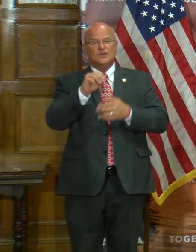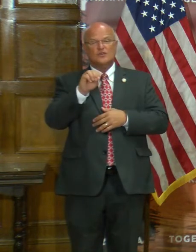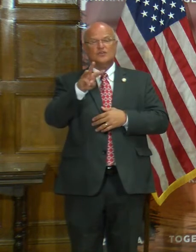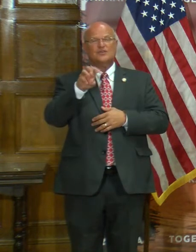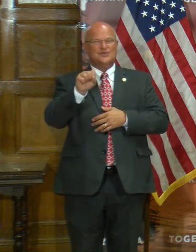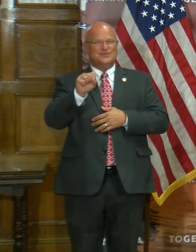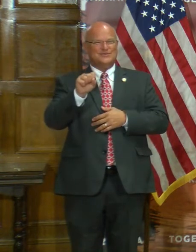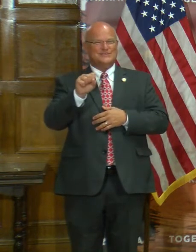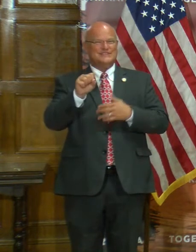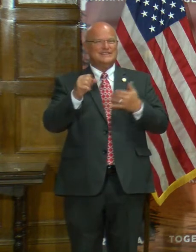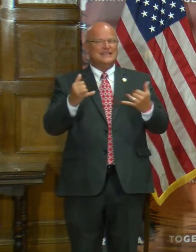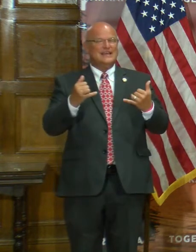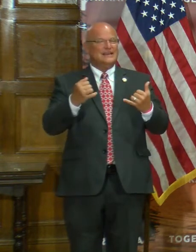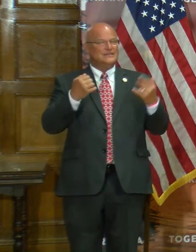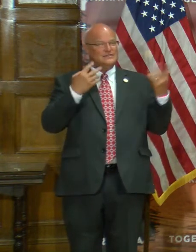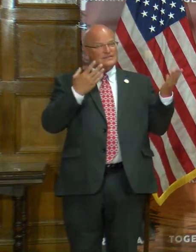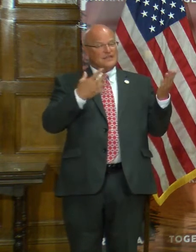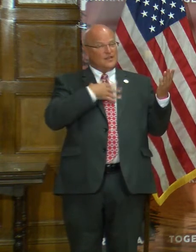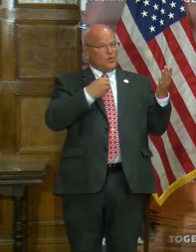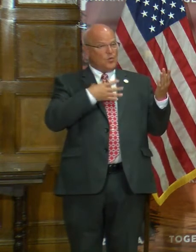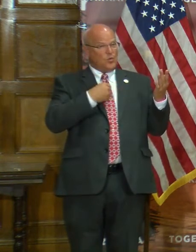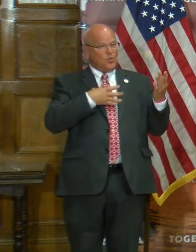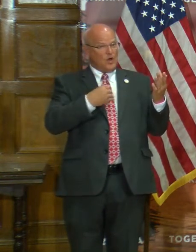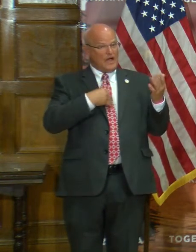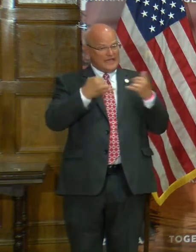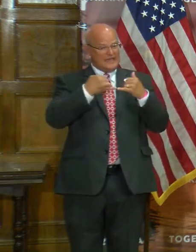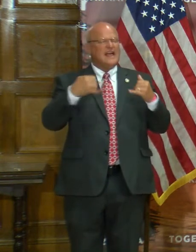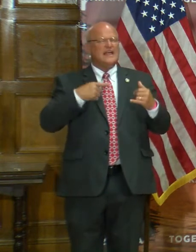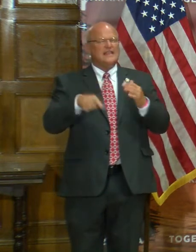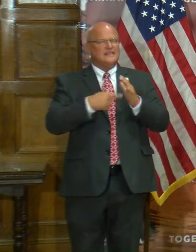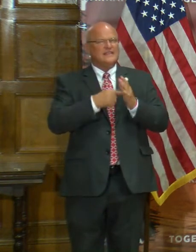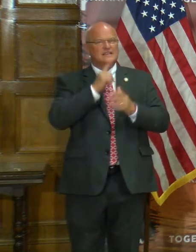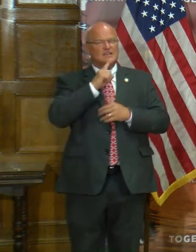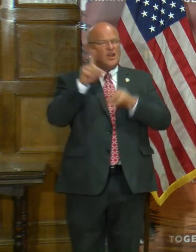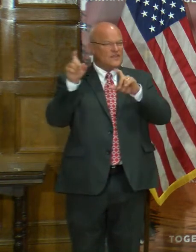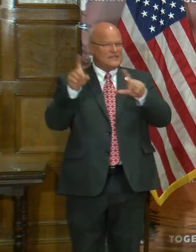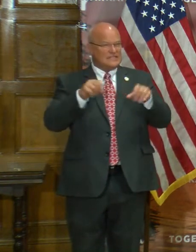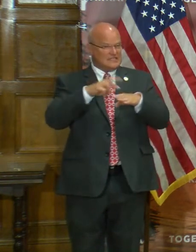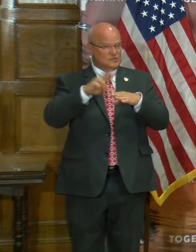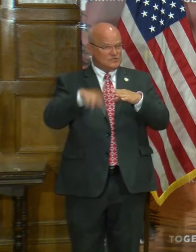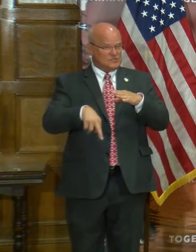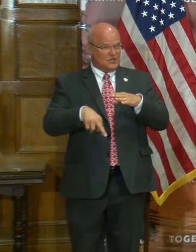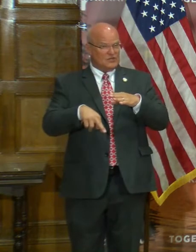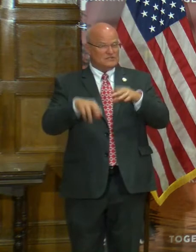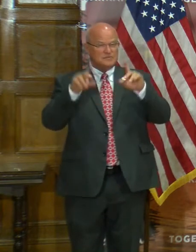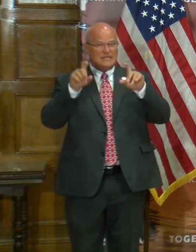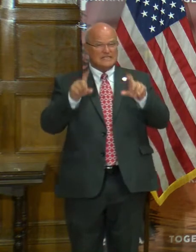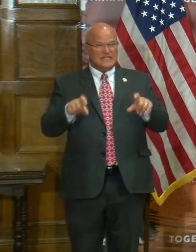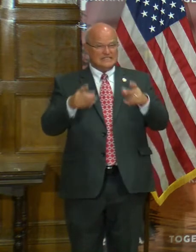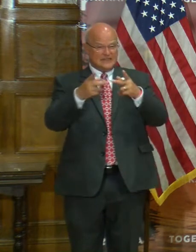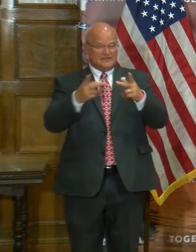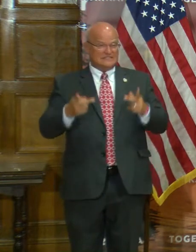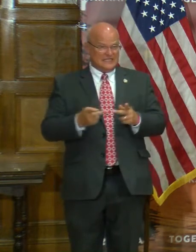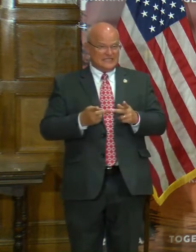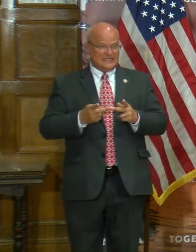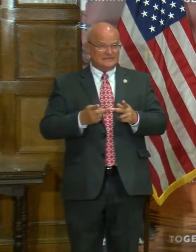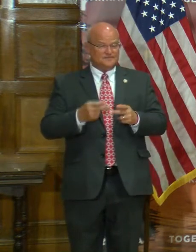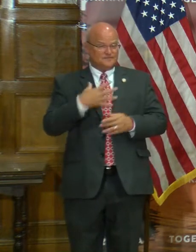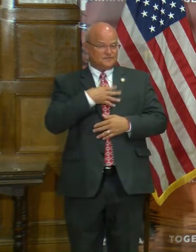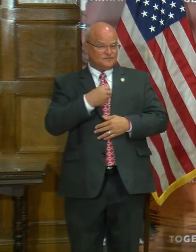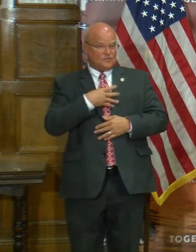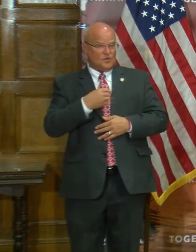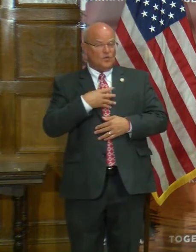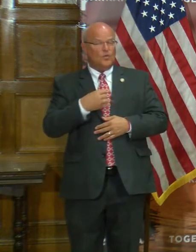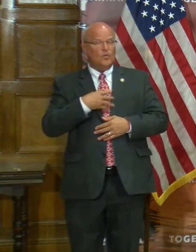us, because you see in the white line, and these are the test results and by testing facility. The